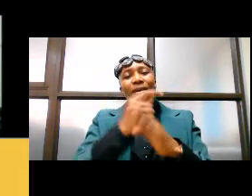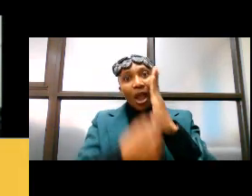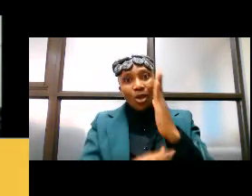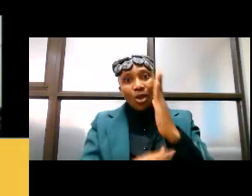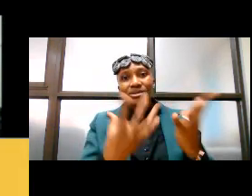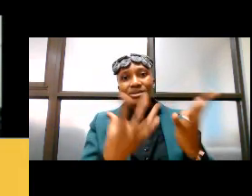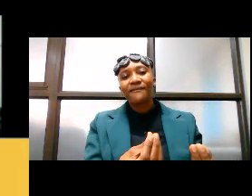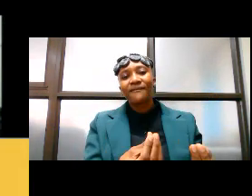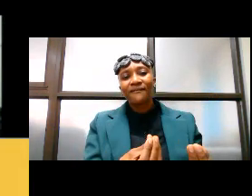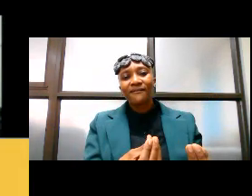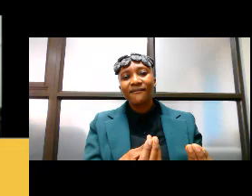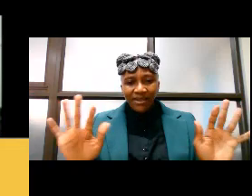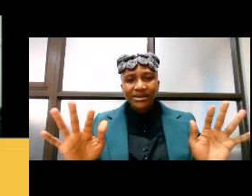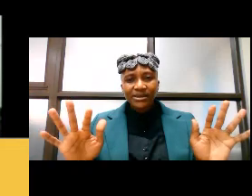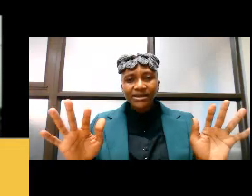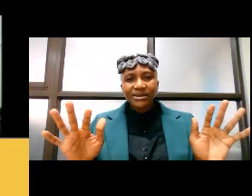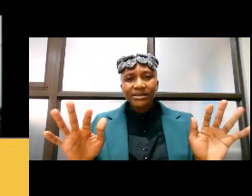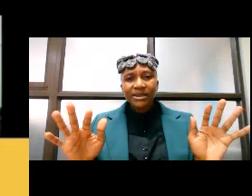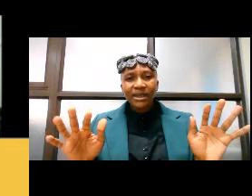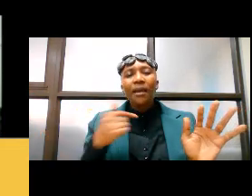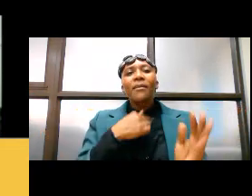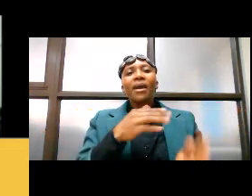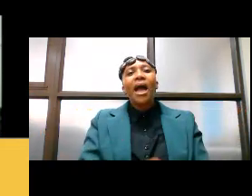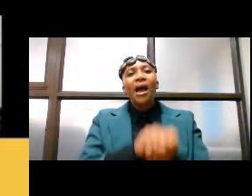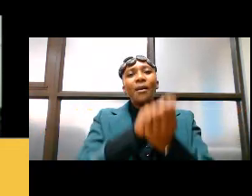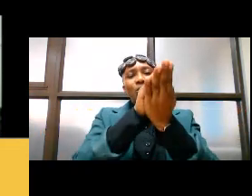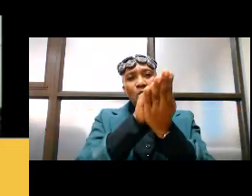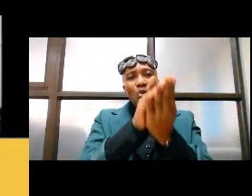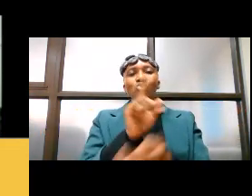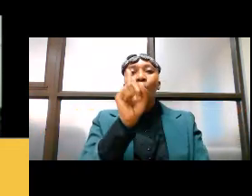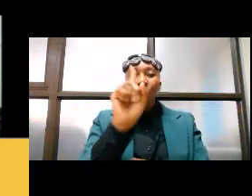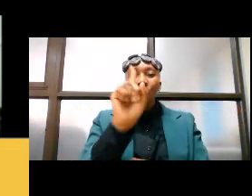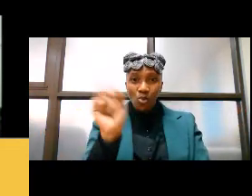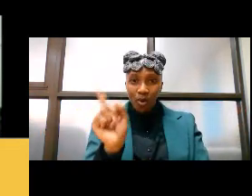one that I will upload to Vula is the one in the middle.